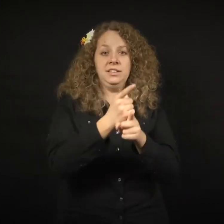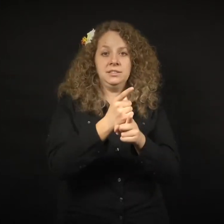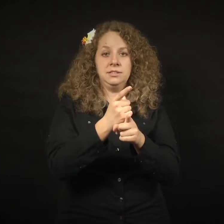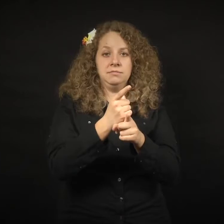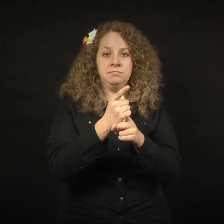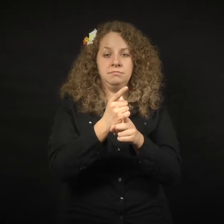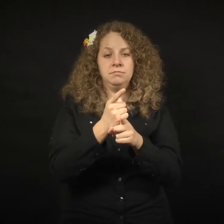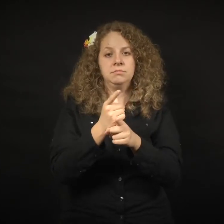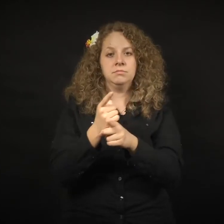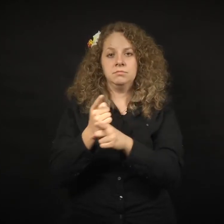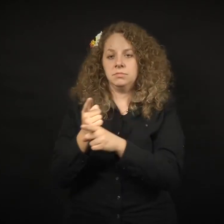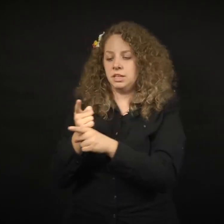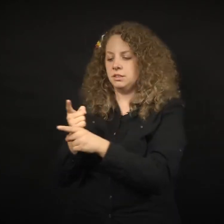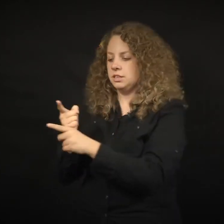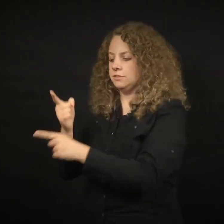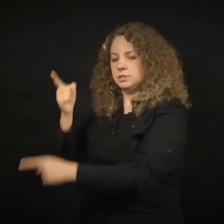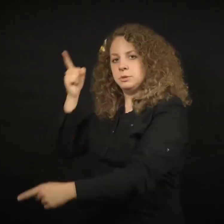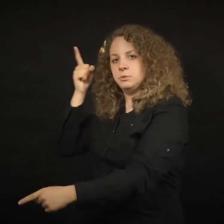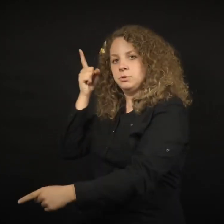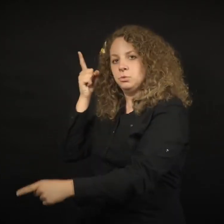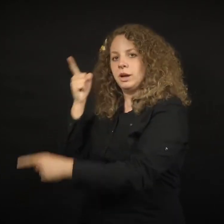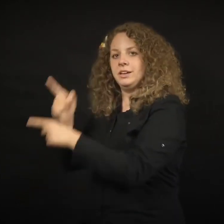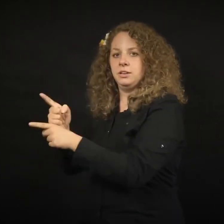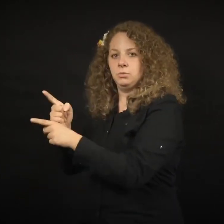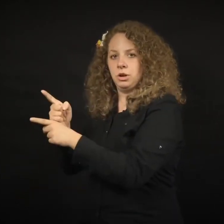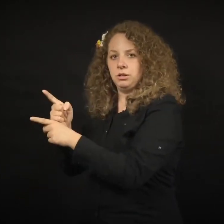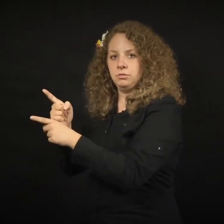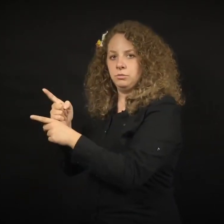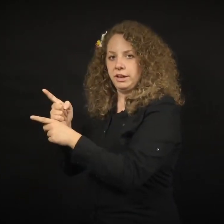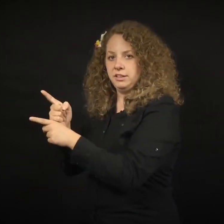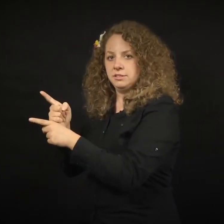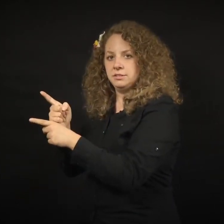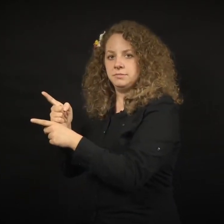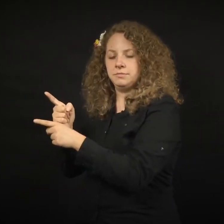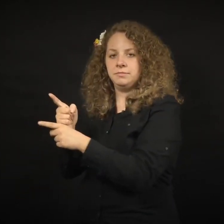Right. Like the difference between right and wrong. Right.